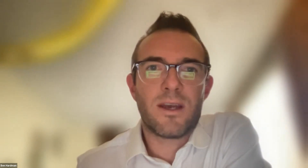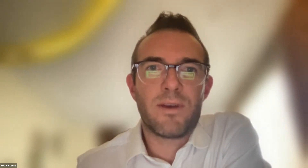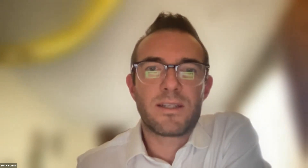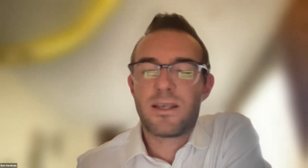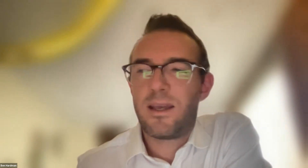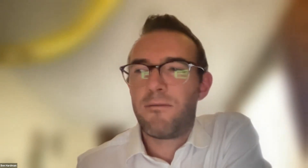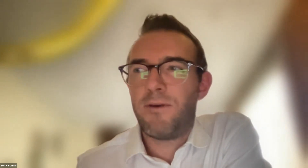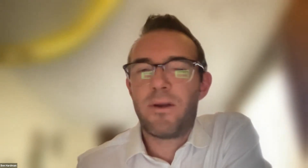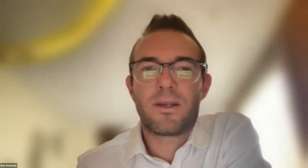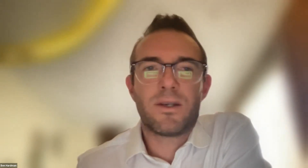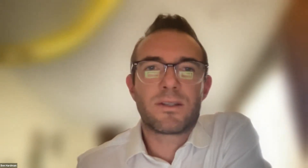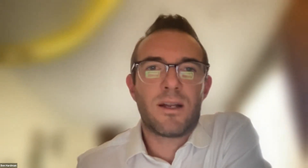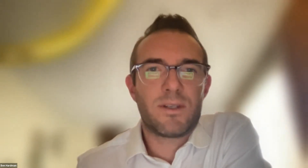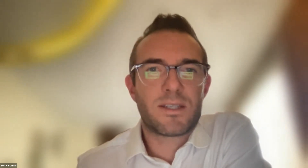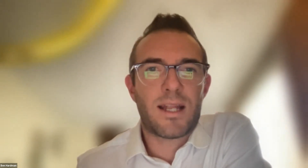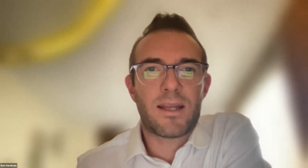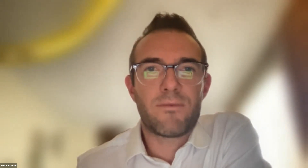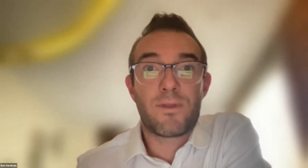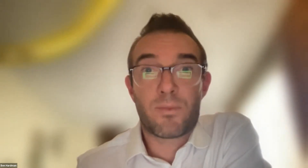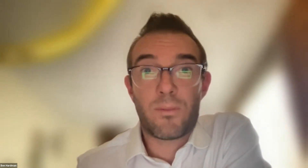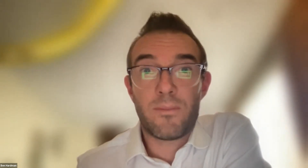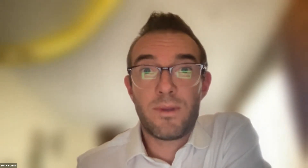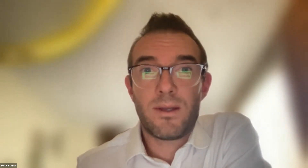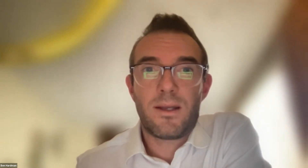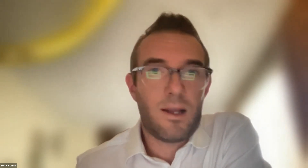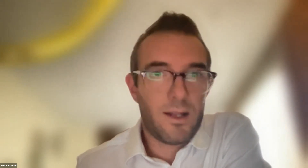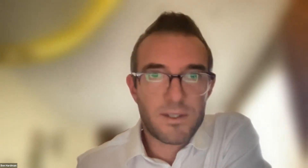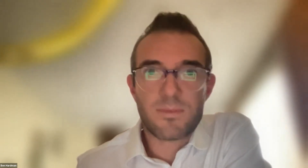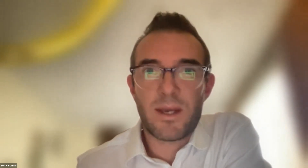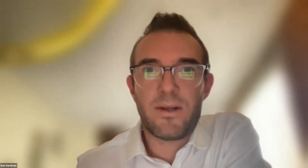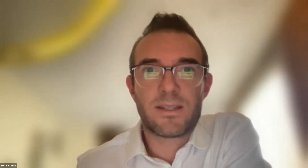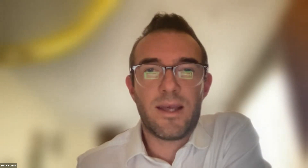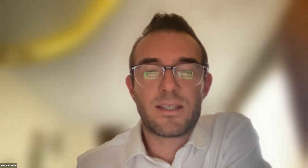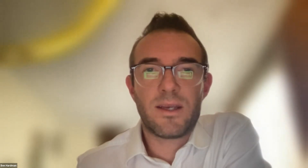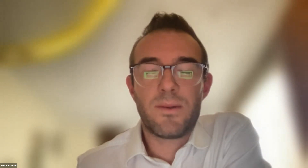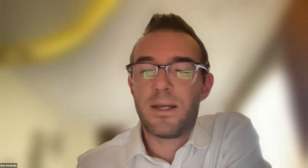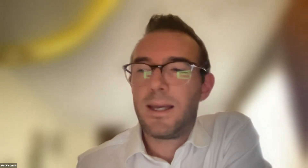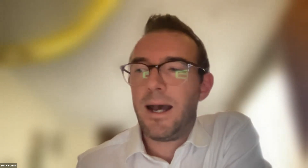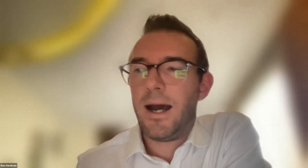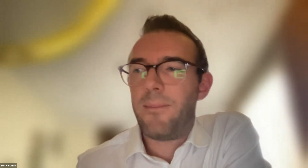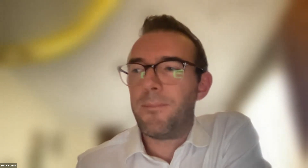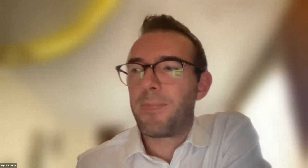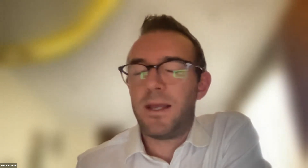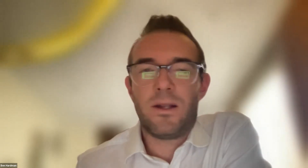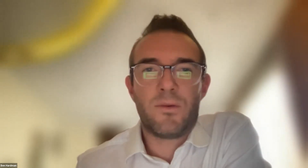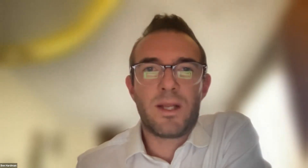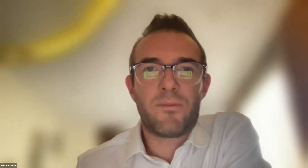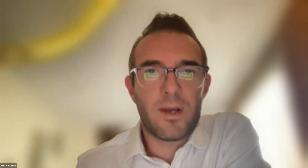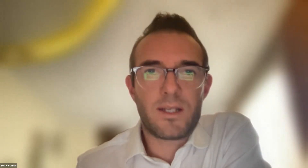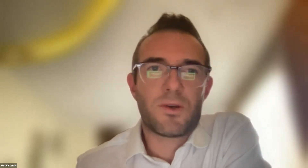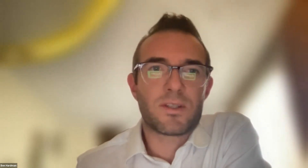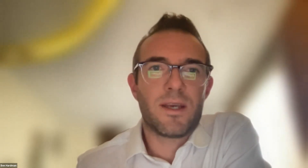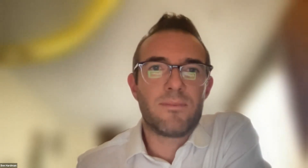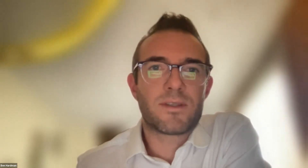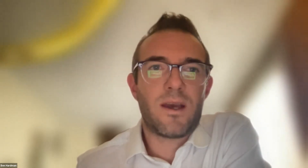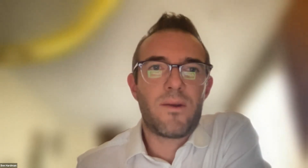product and service, very good kind of understanding of the problem, lived experience in there too, and a